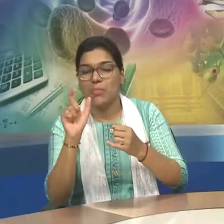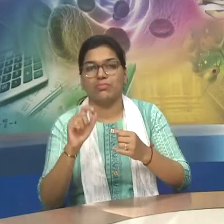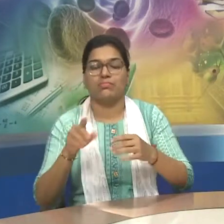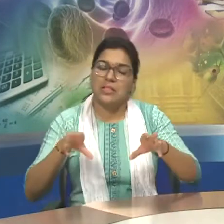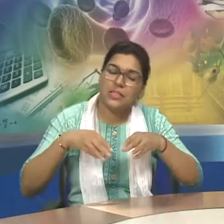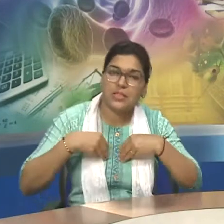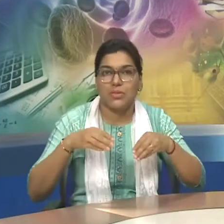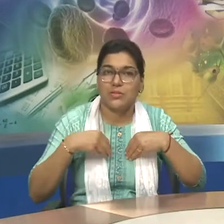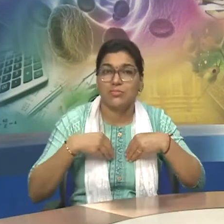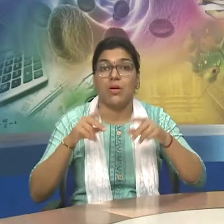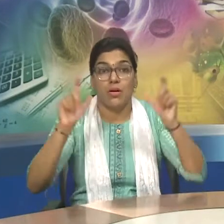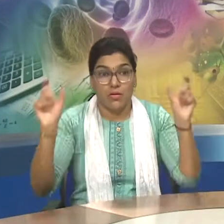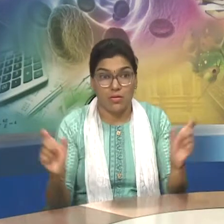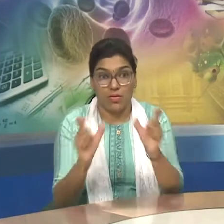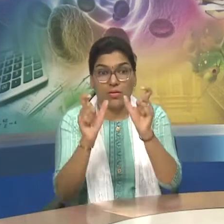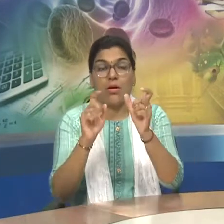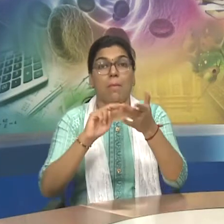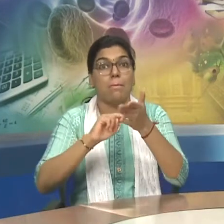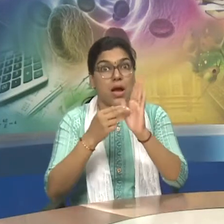child servitude